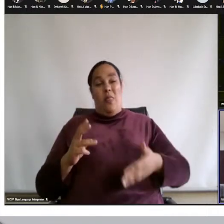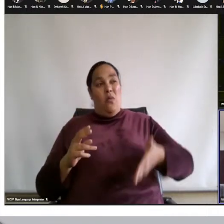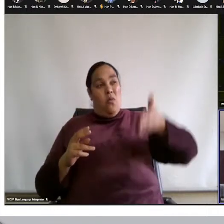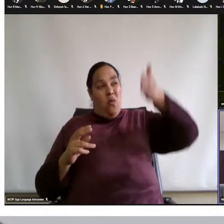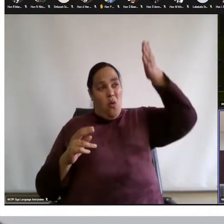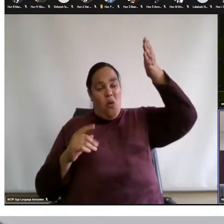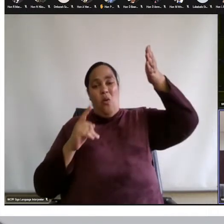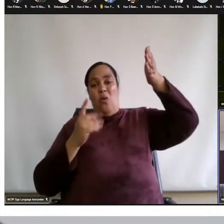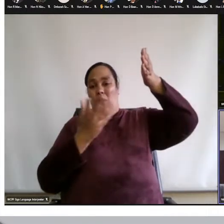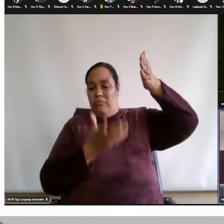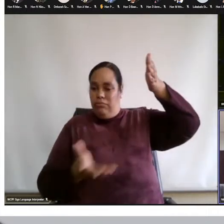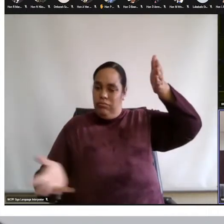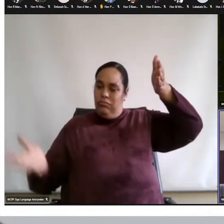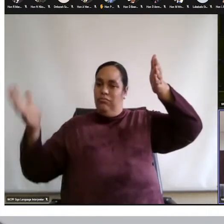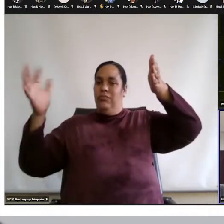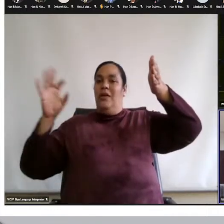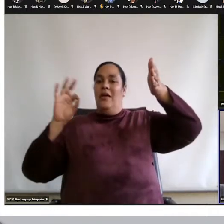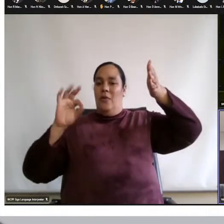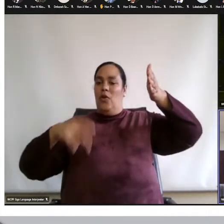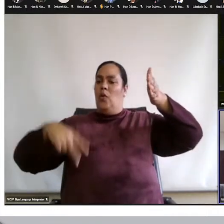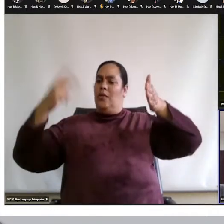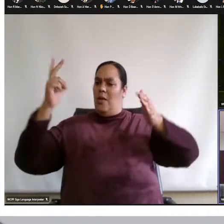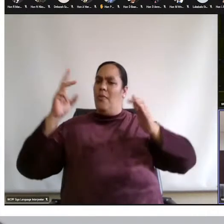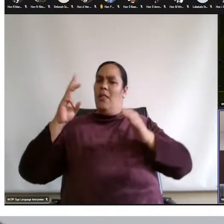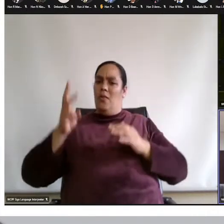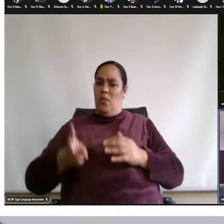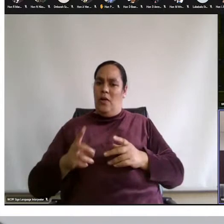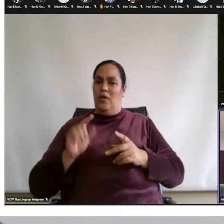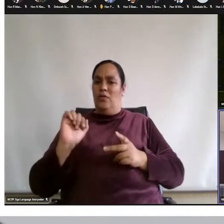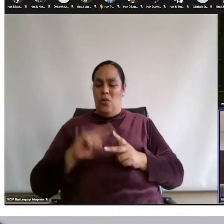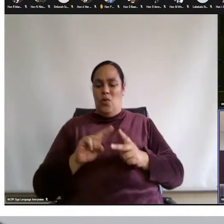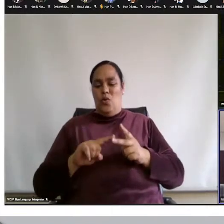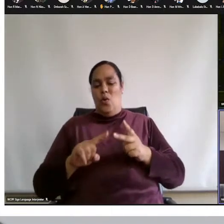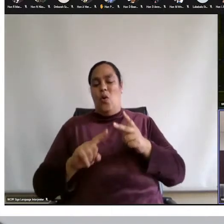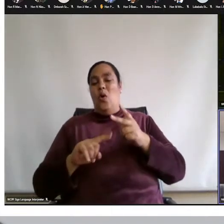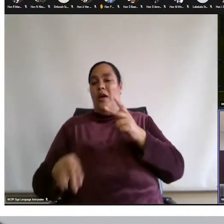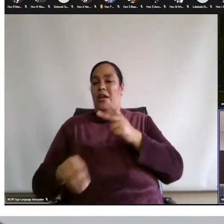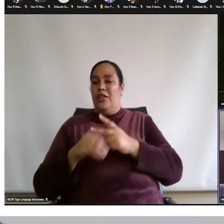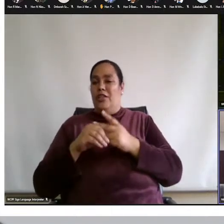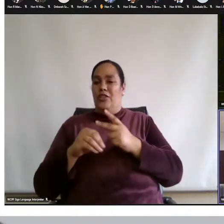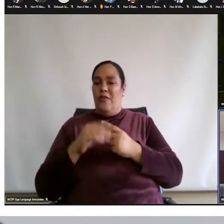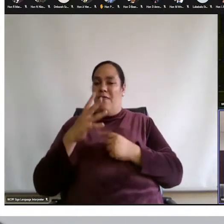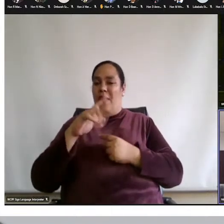dam is being roughly doubled. There will be additional